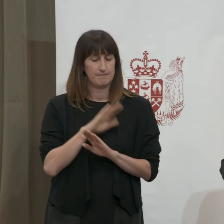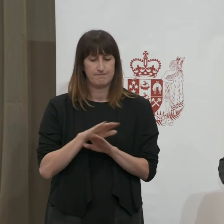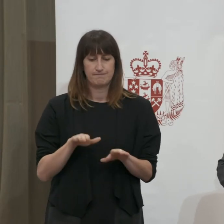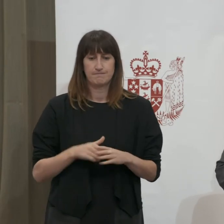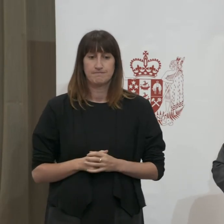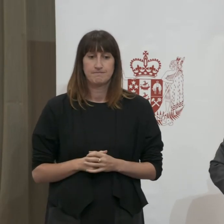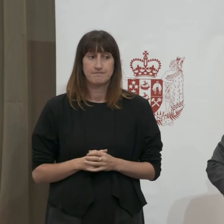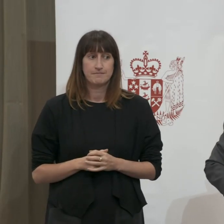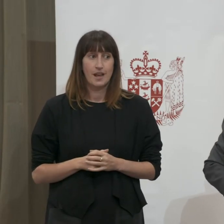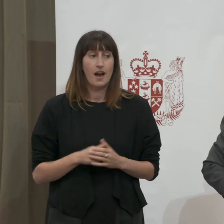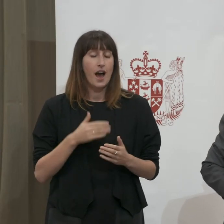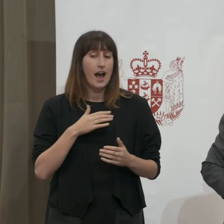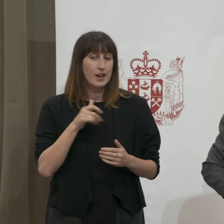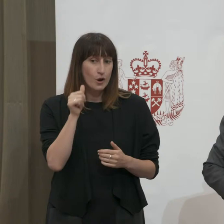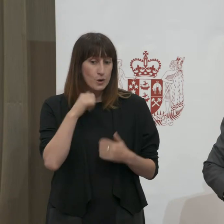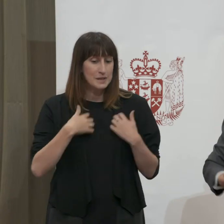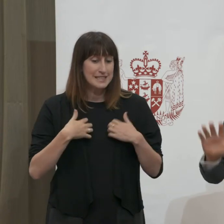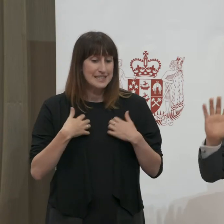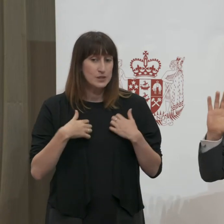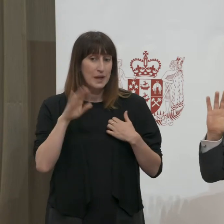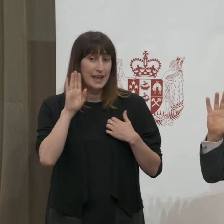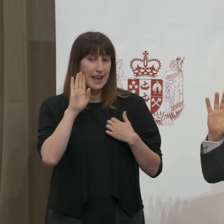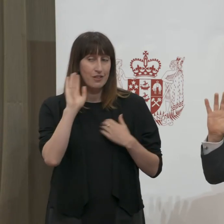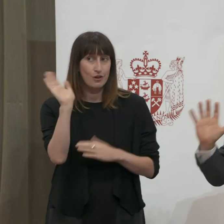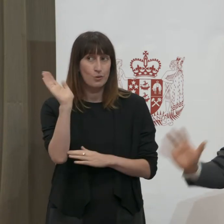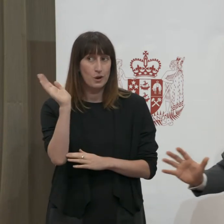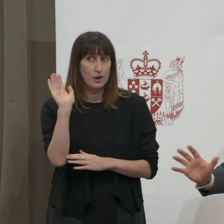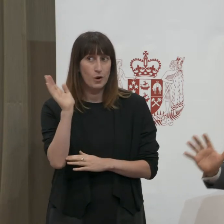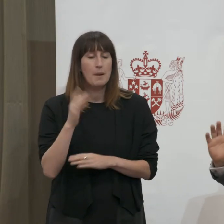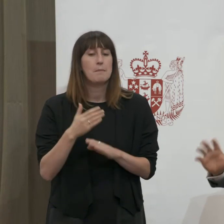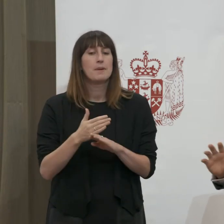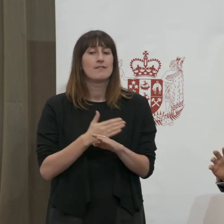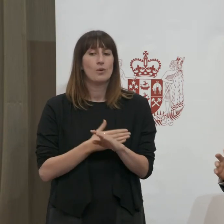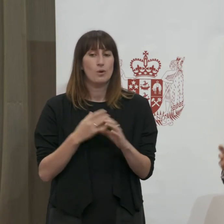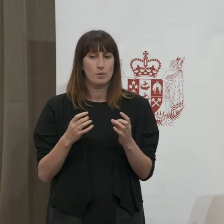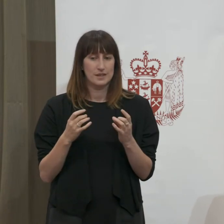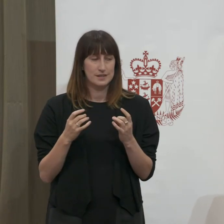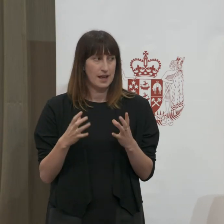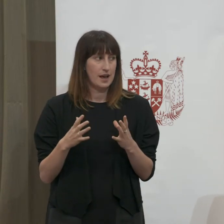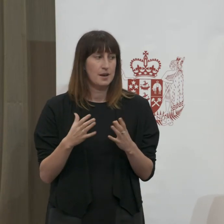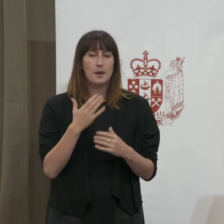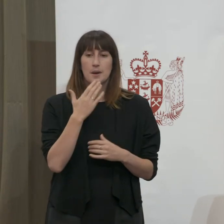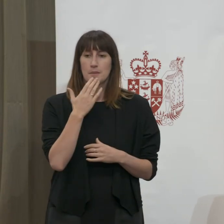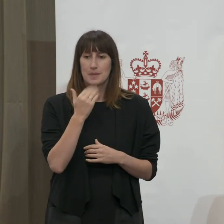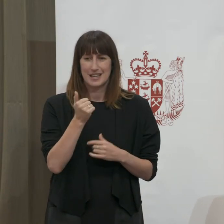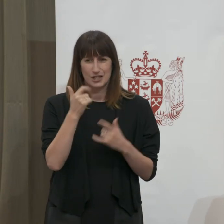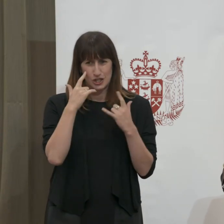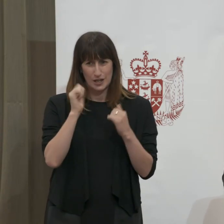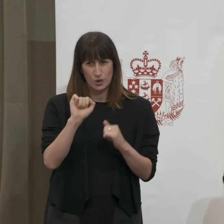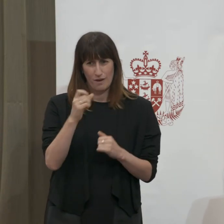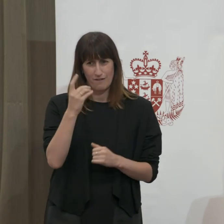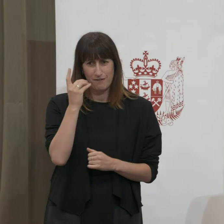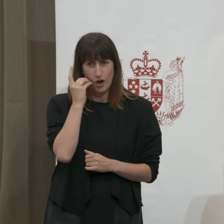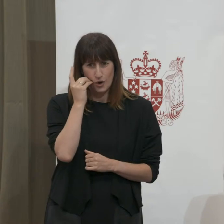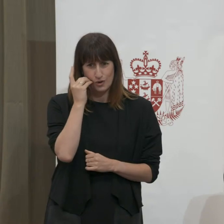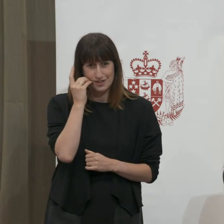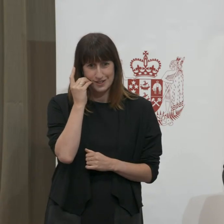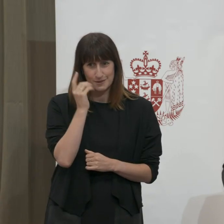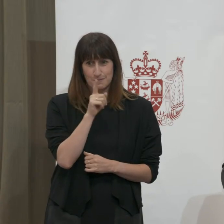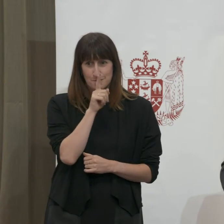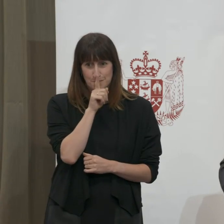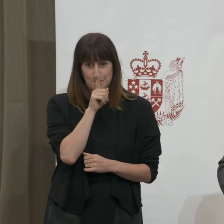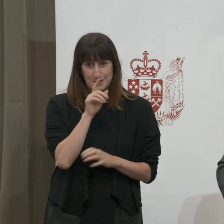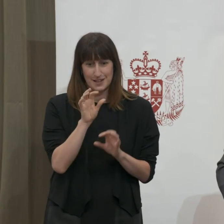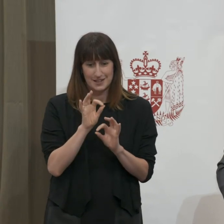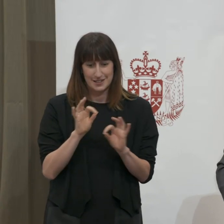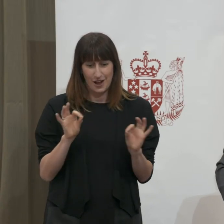Now, I know we all want to hear the court at all, so before we get into the main announcements, can we please just check our phones one more time to ensure